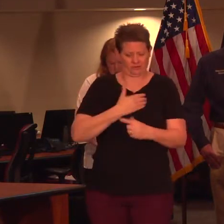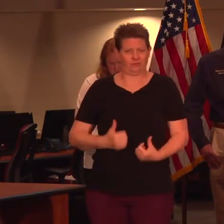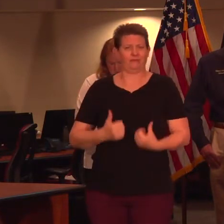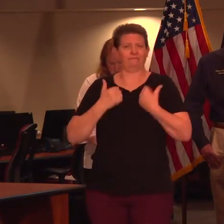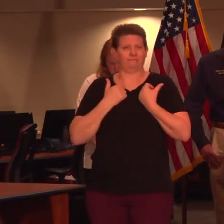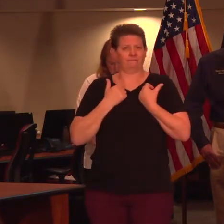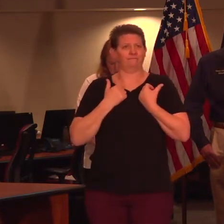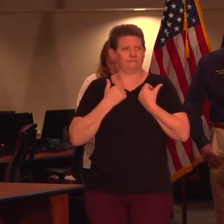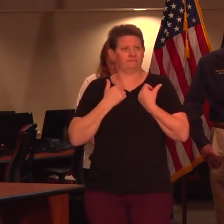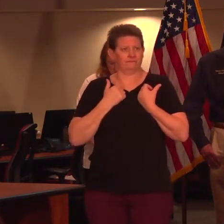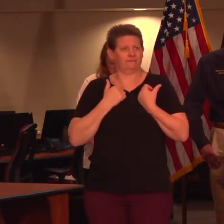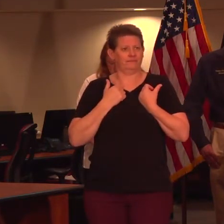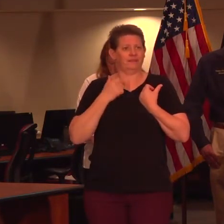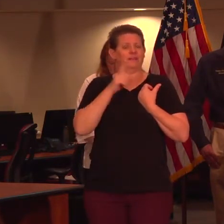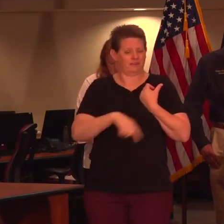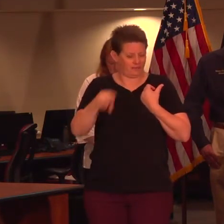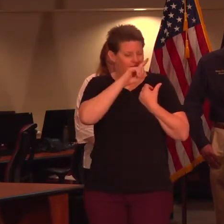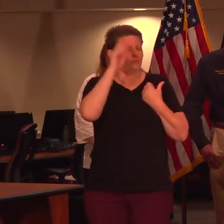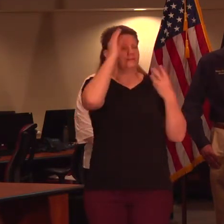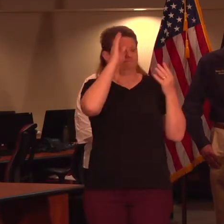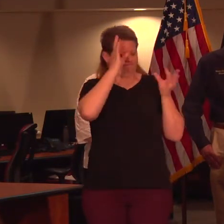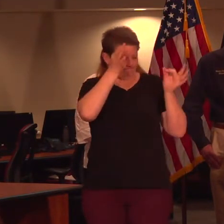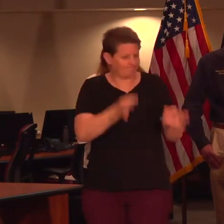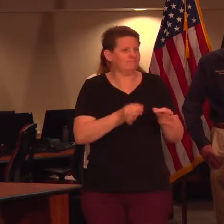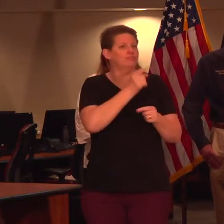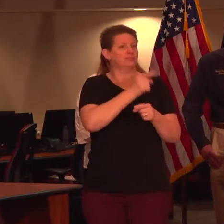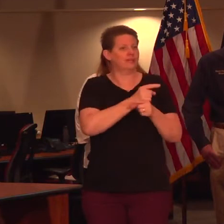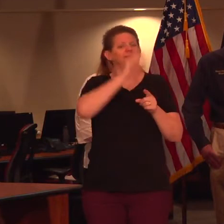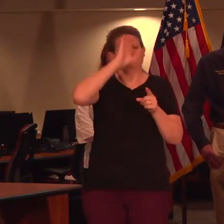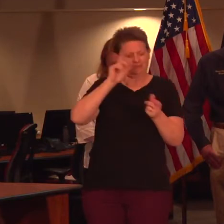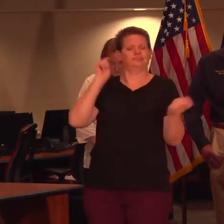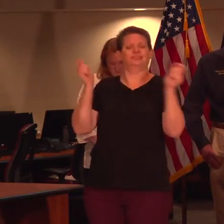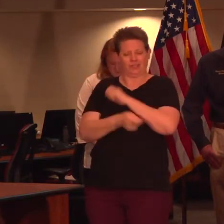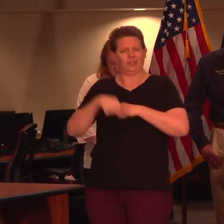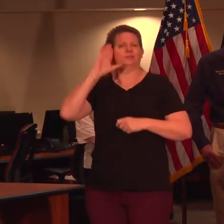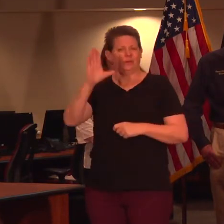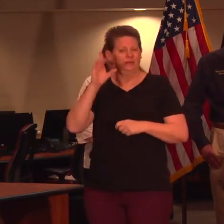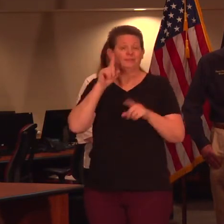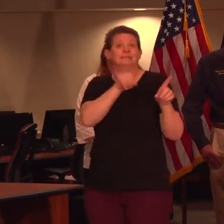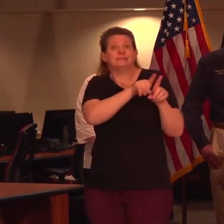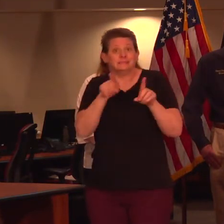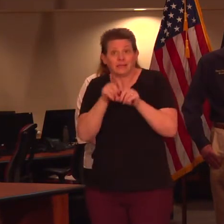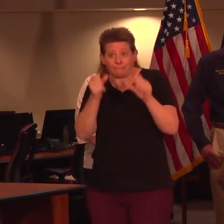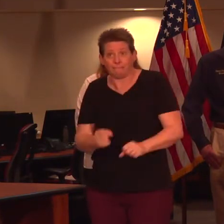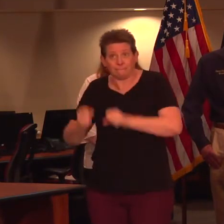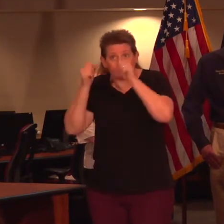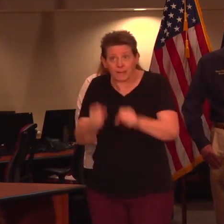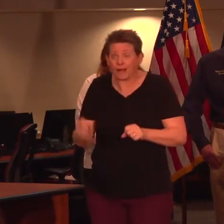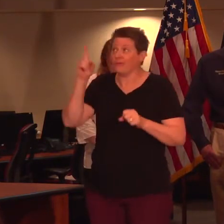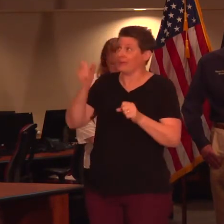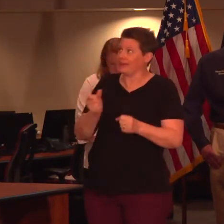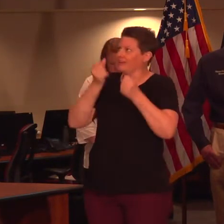change everything that we're going through now. And we expect it because the same power that raised you up on that Easter Sunday morning, the